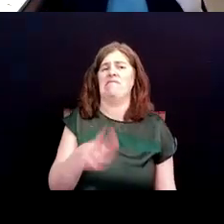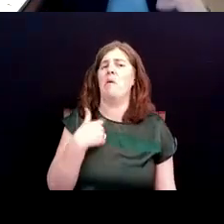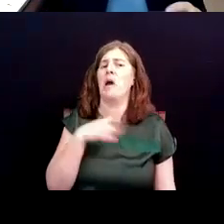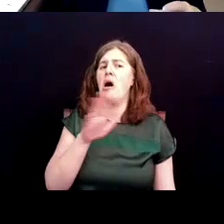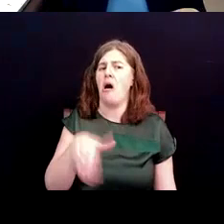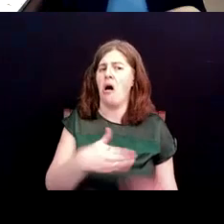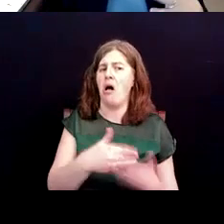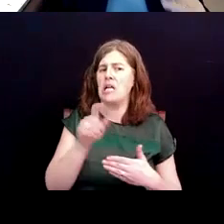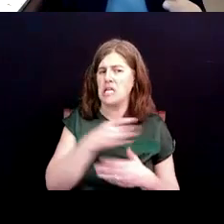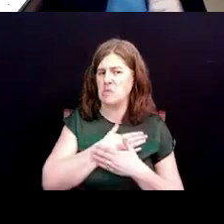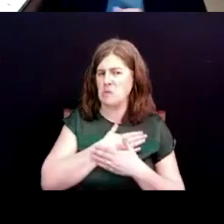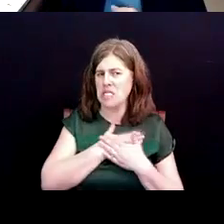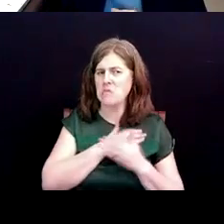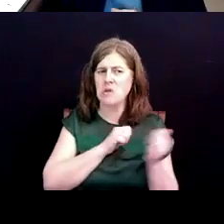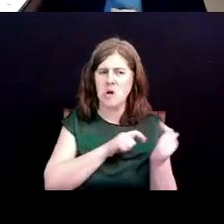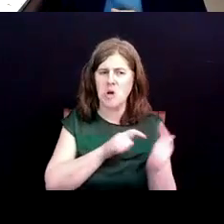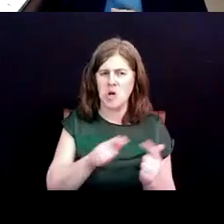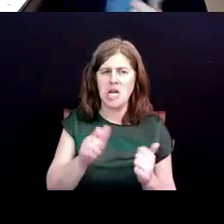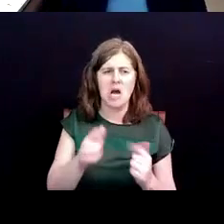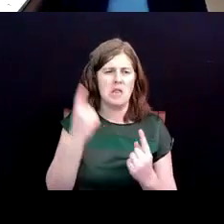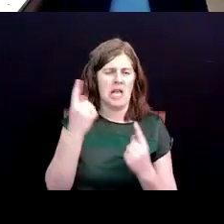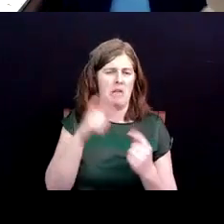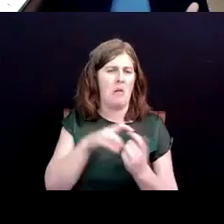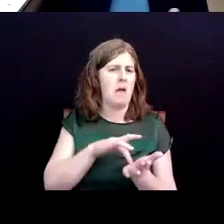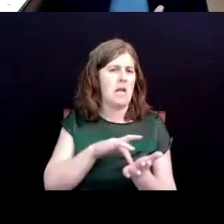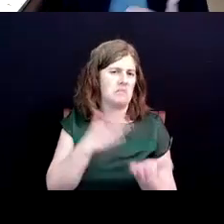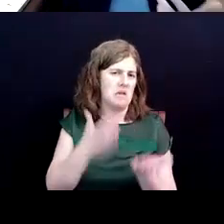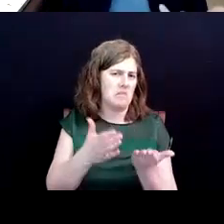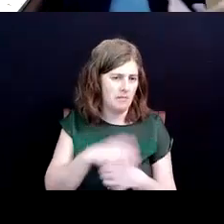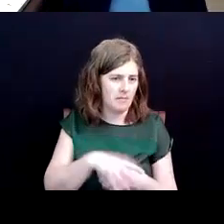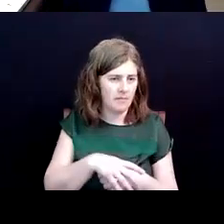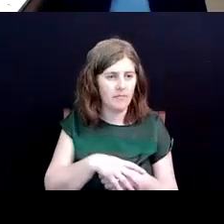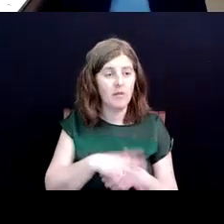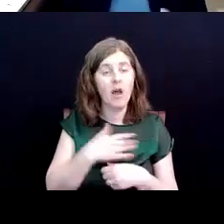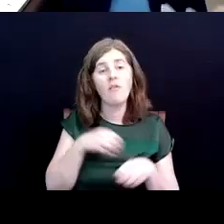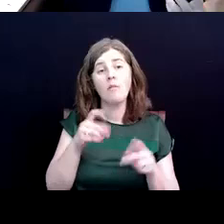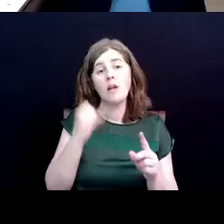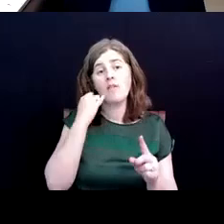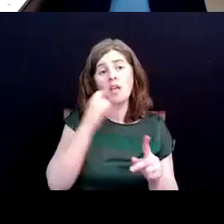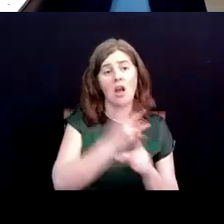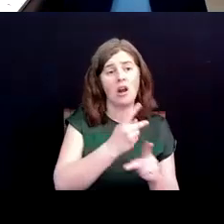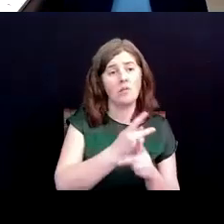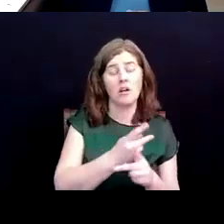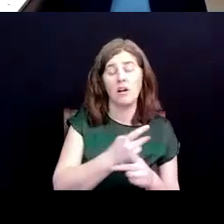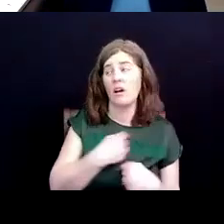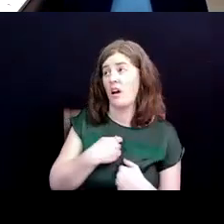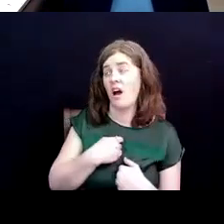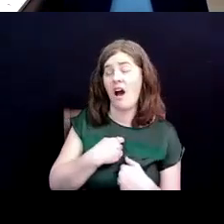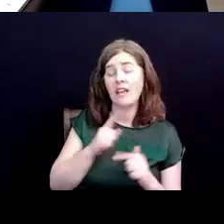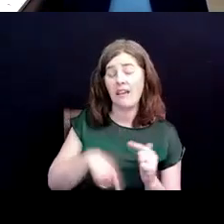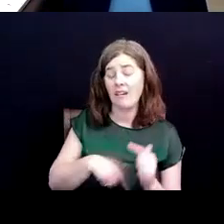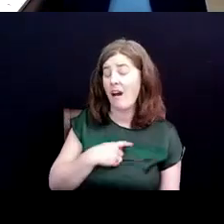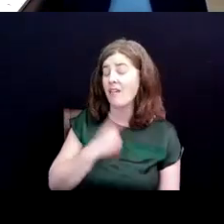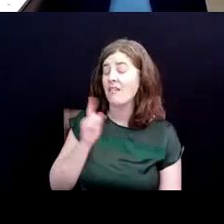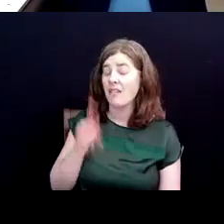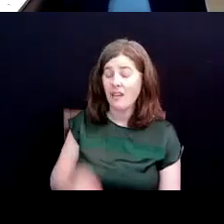right? We need to get some rest. So this may be a time to think about that. We also have opportunities when caregivers really are just like, I just can't.